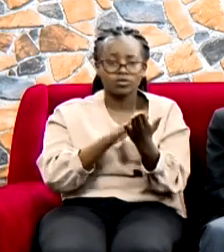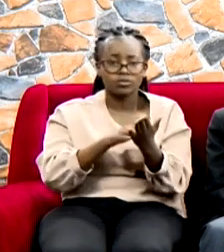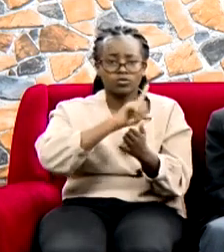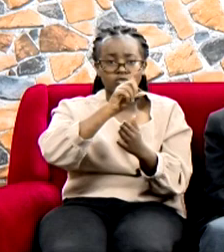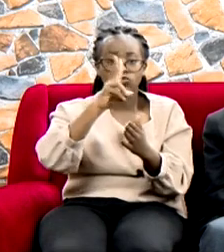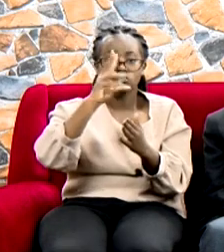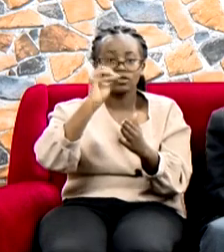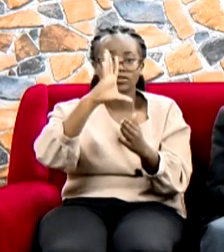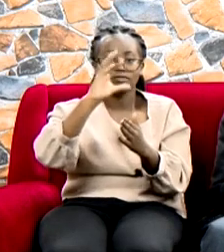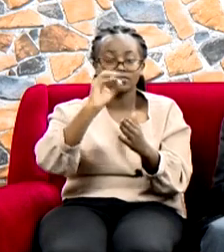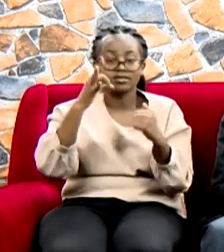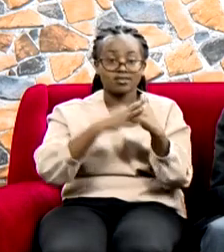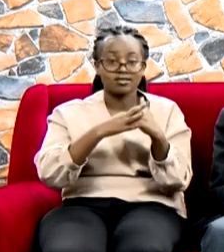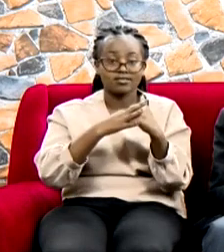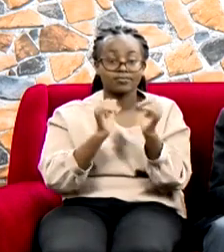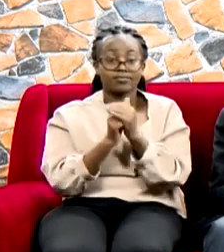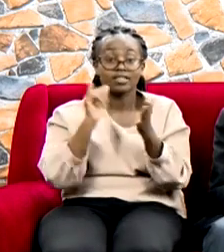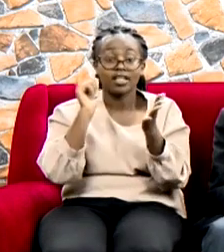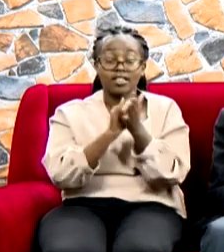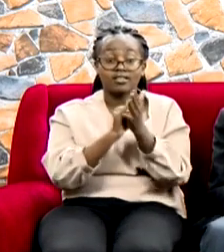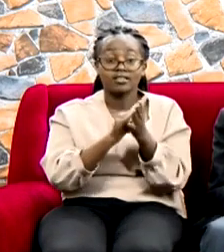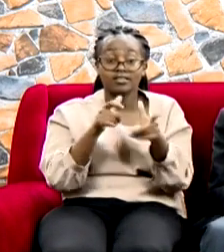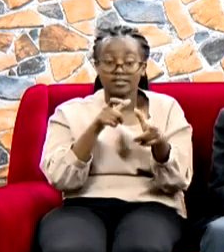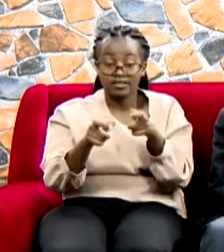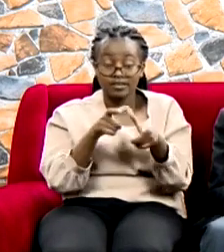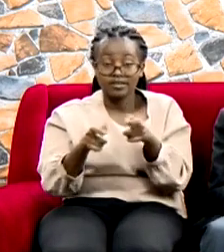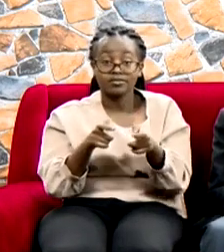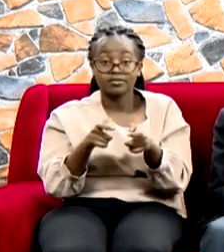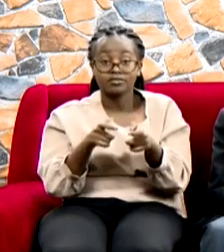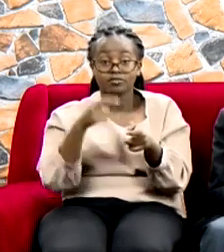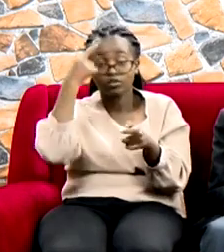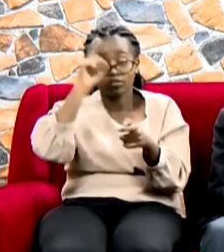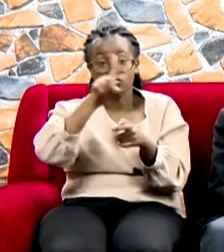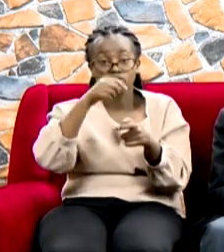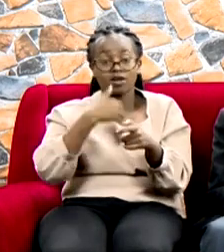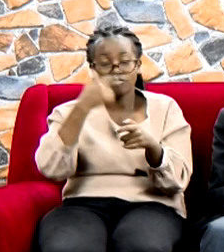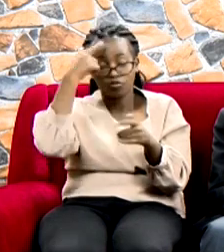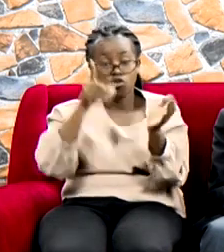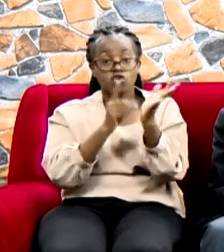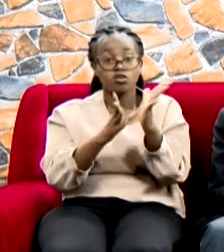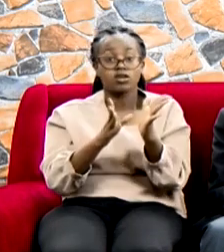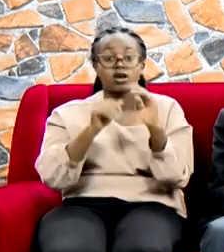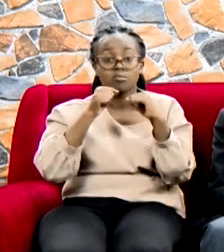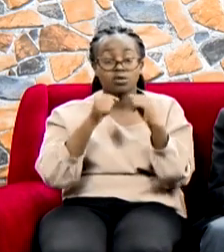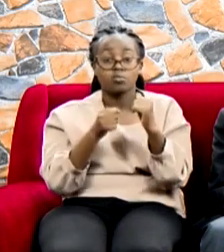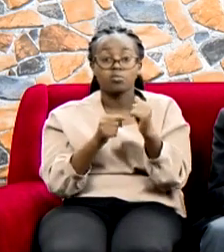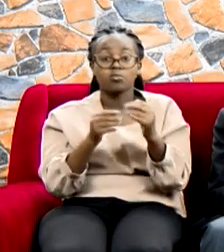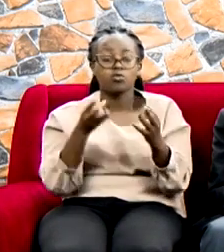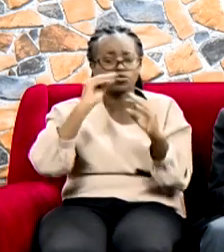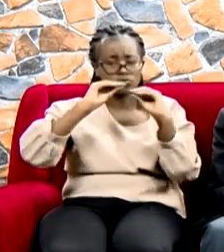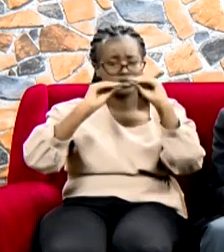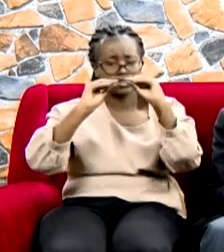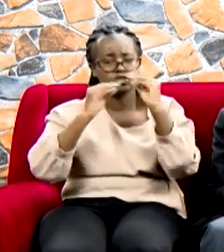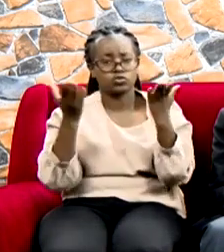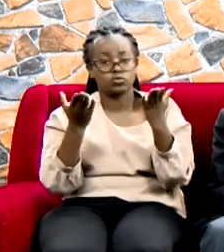questions, 2058. That is the SMS number for any questions you could be having for Dr. so that we might be able to educate you